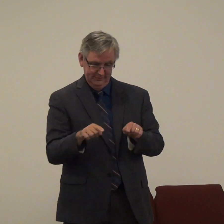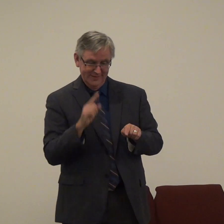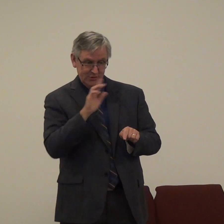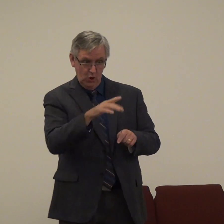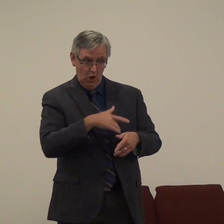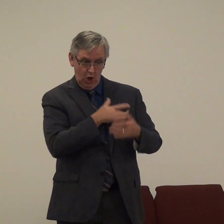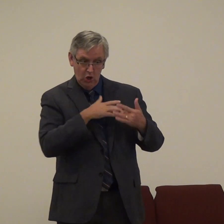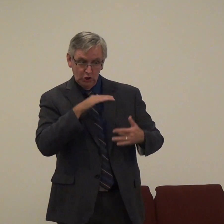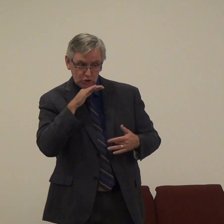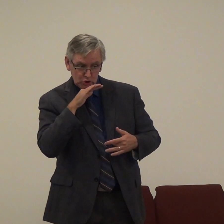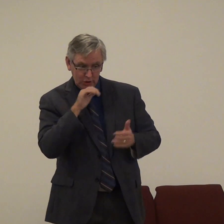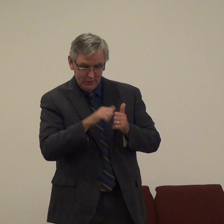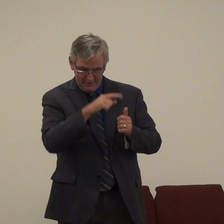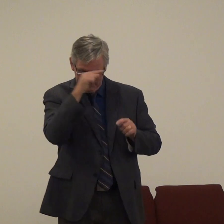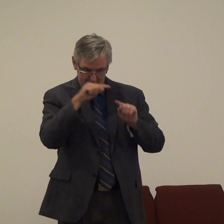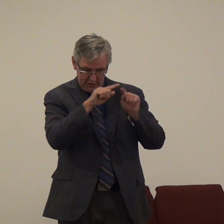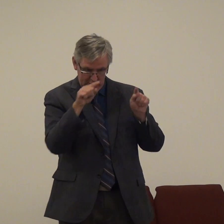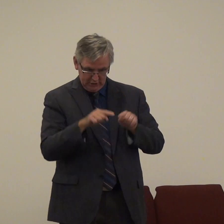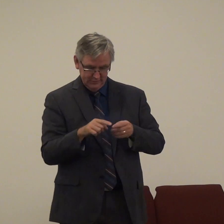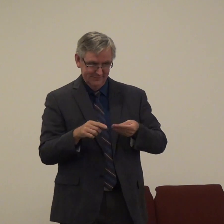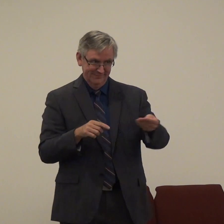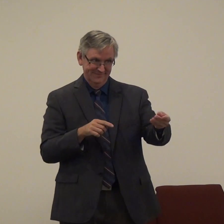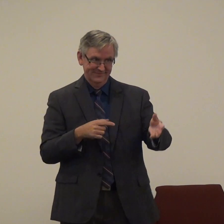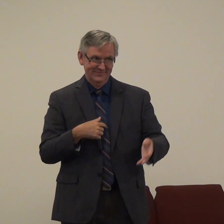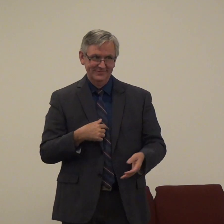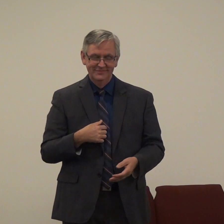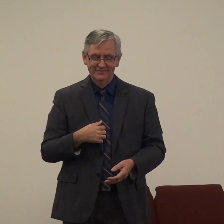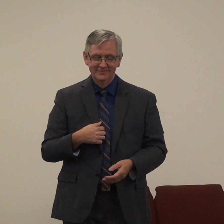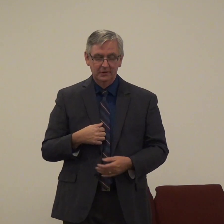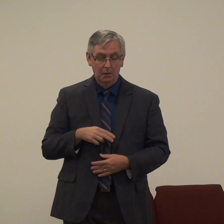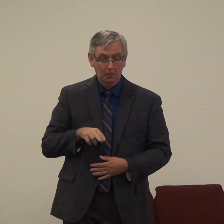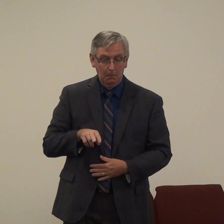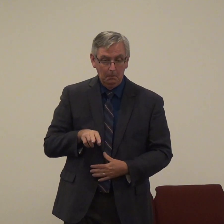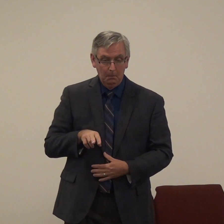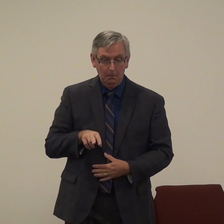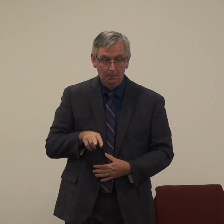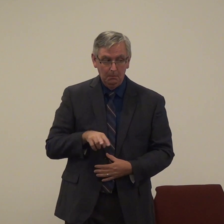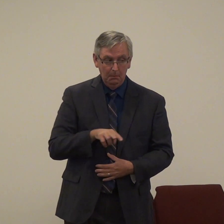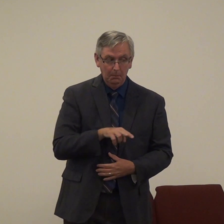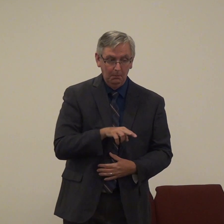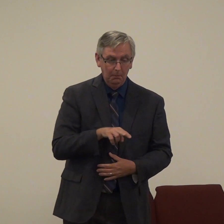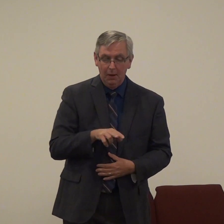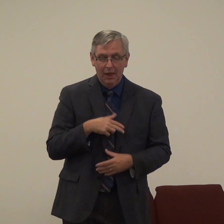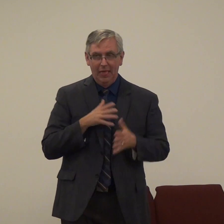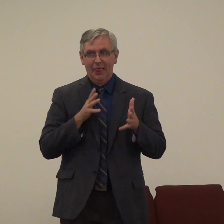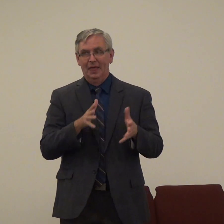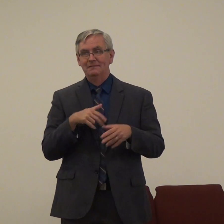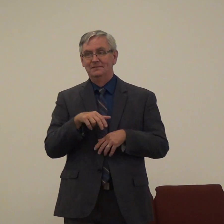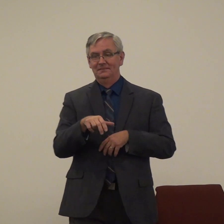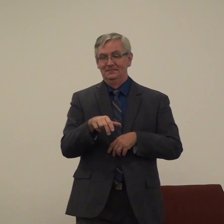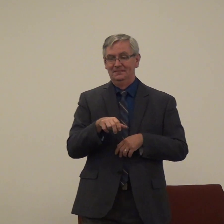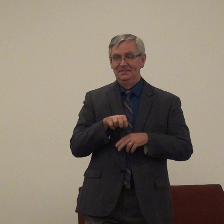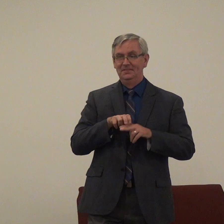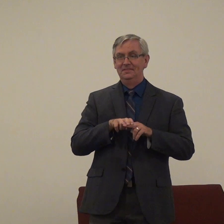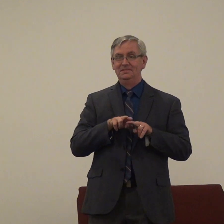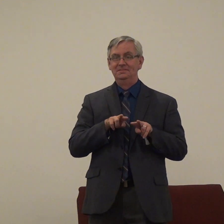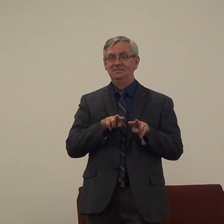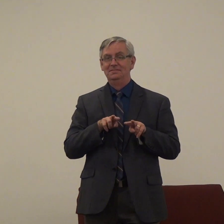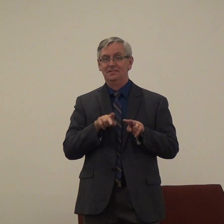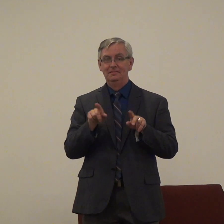heart. Or is your heart dirty? He drew a black heart, and he handed it to the people. And they were looking at that, and I thought, I think I'll leave